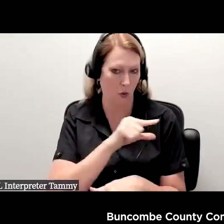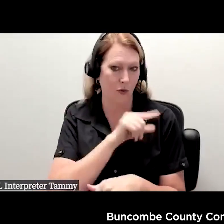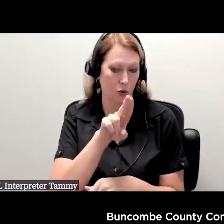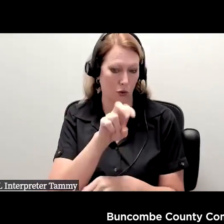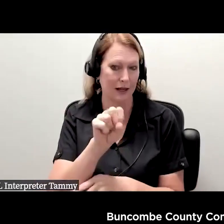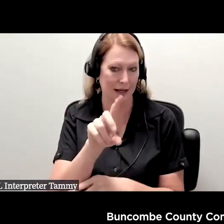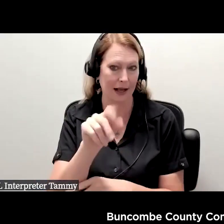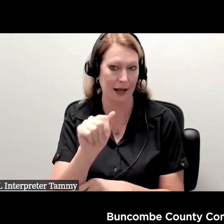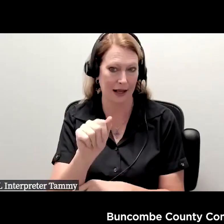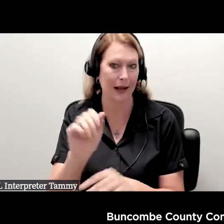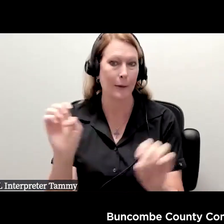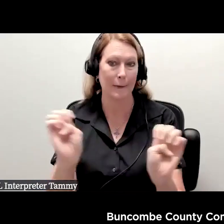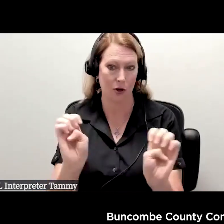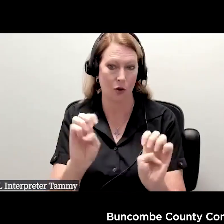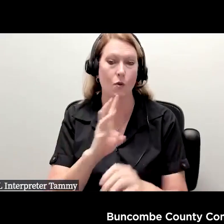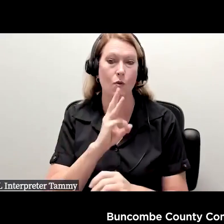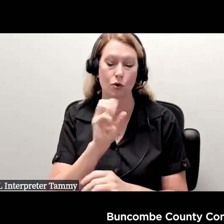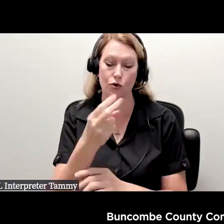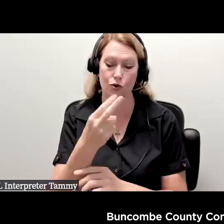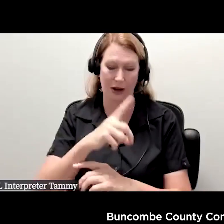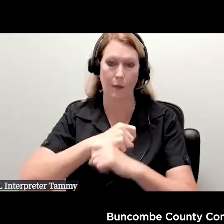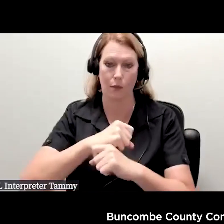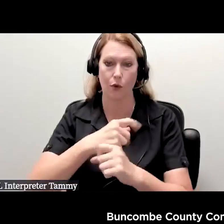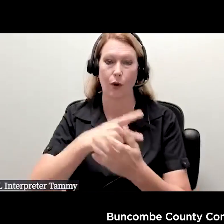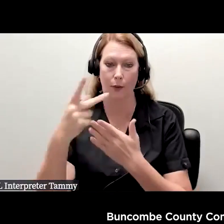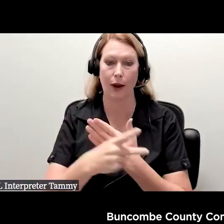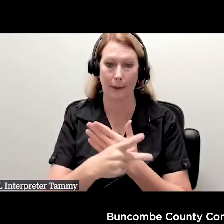USDA Emergency Watershed Protection Program.